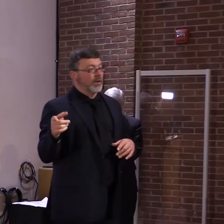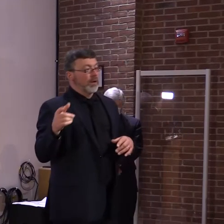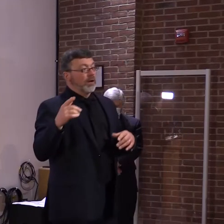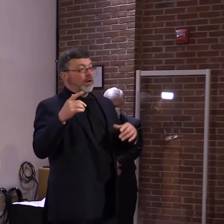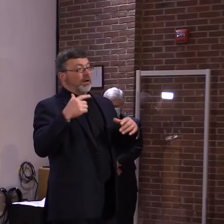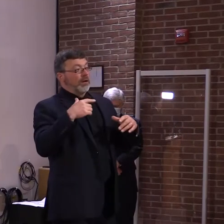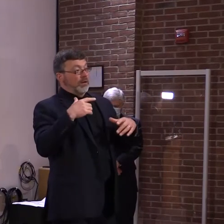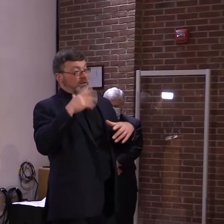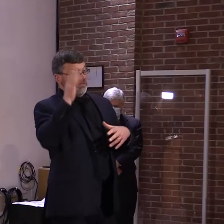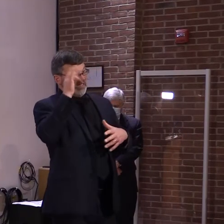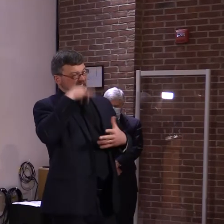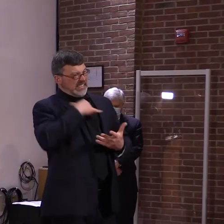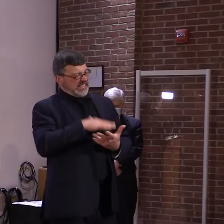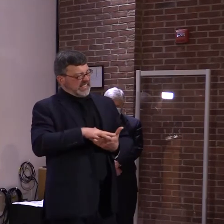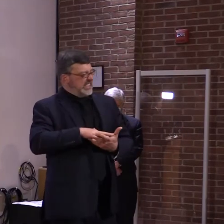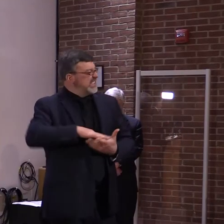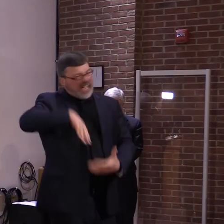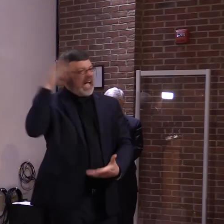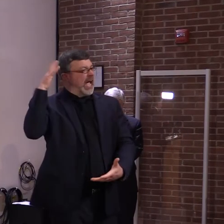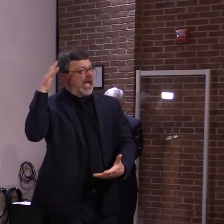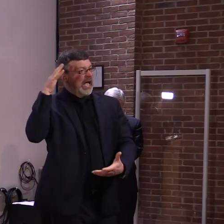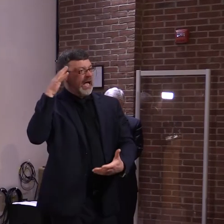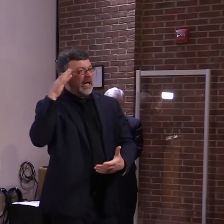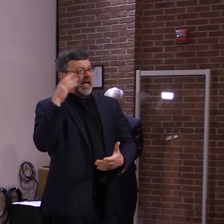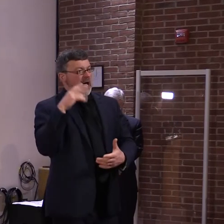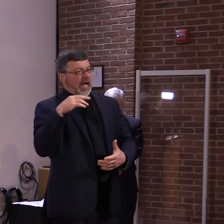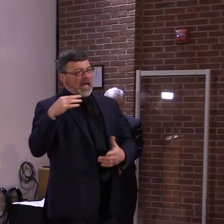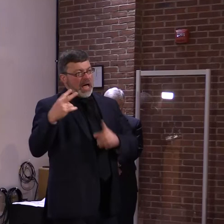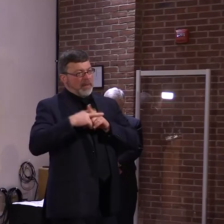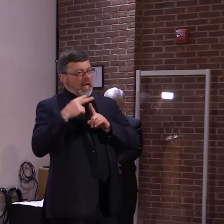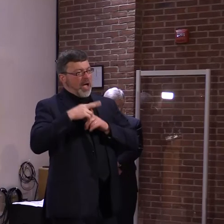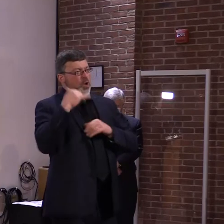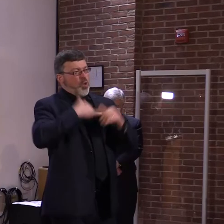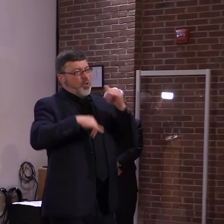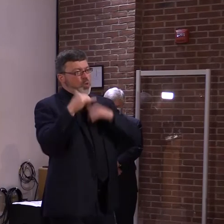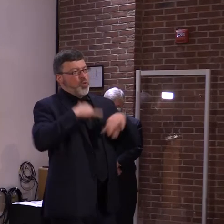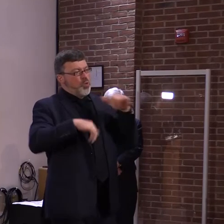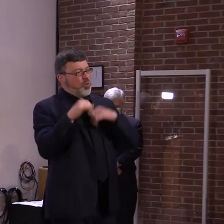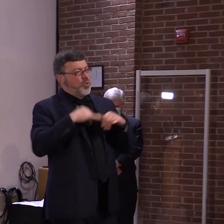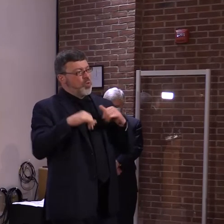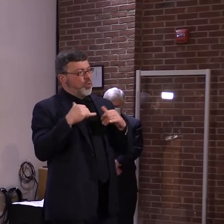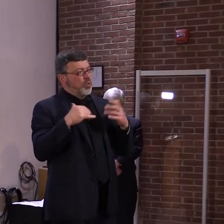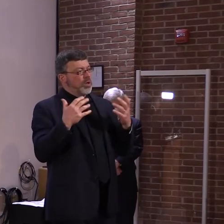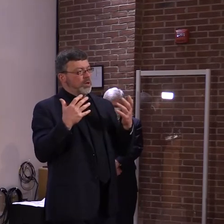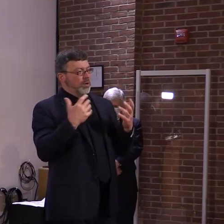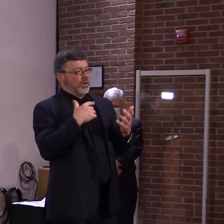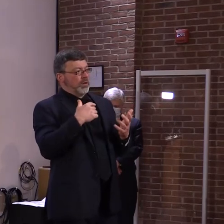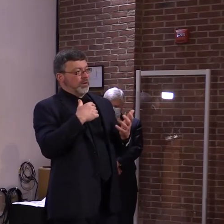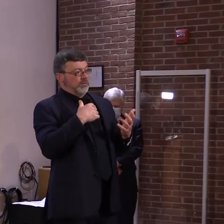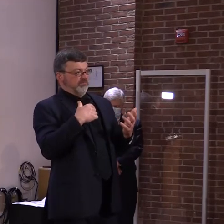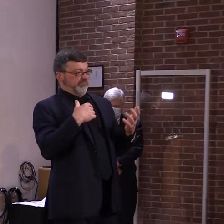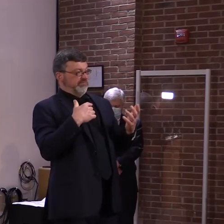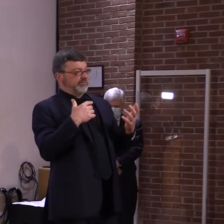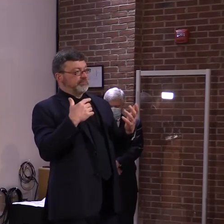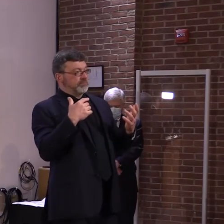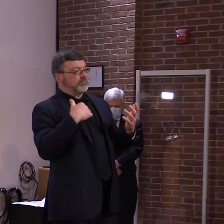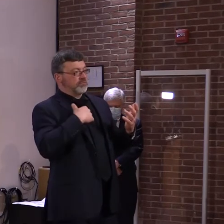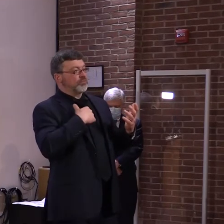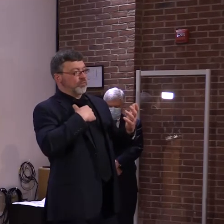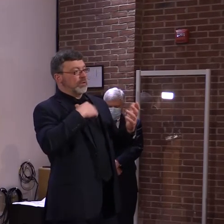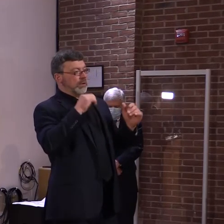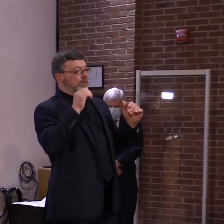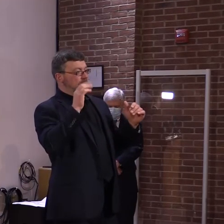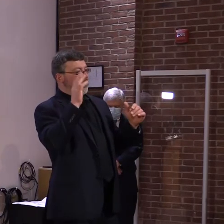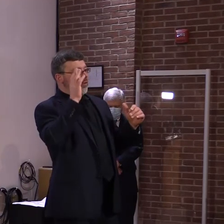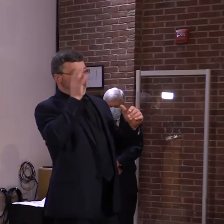exceed our initial funding, but we do have the capacity to add more of our state federal dollars to that. And I'm optimistic